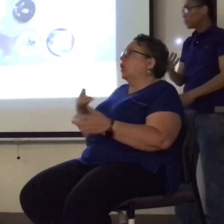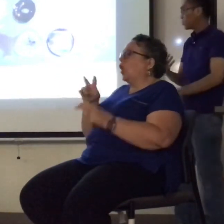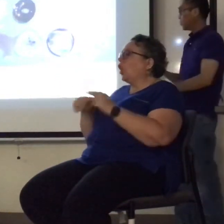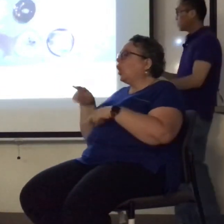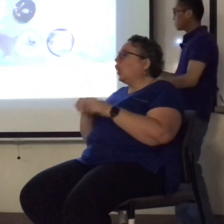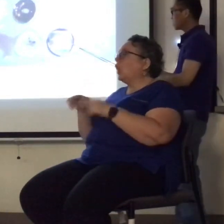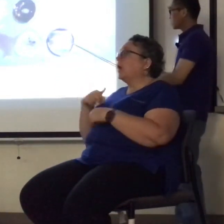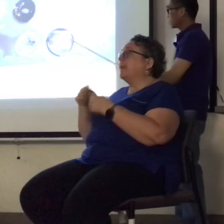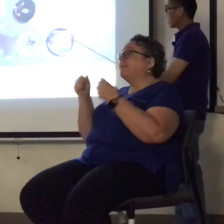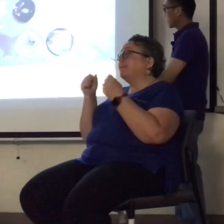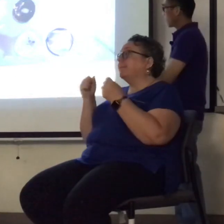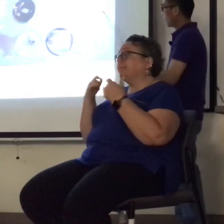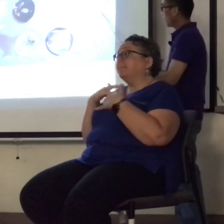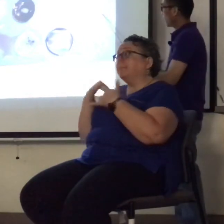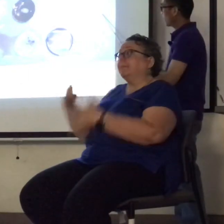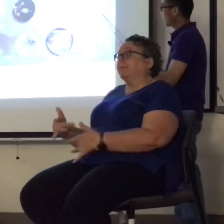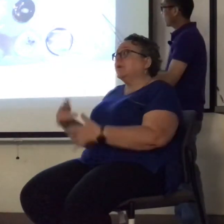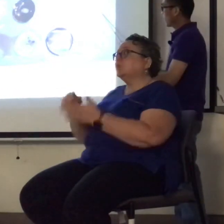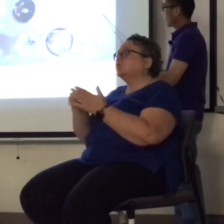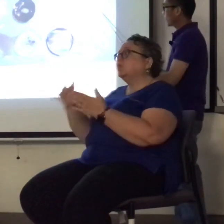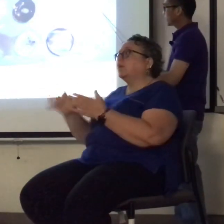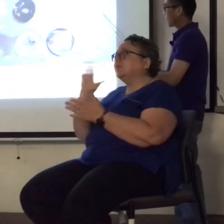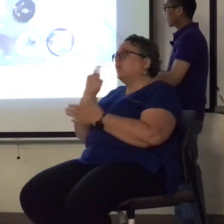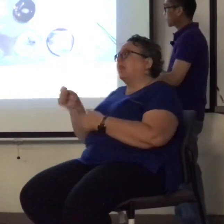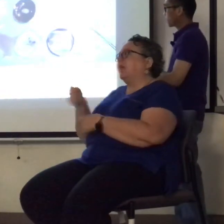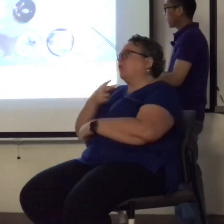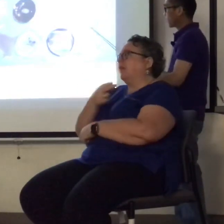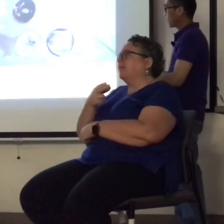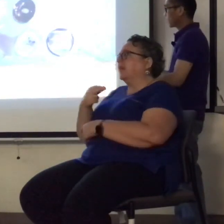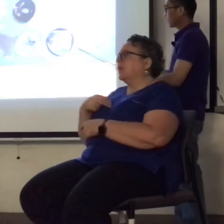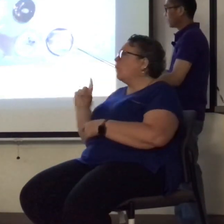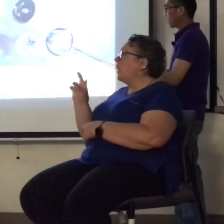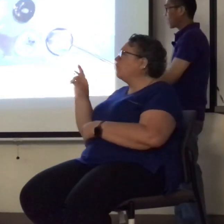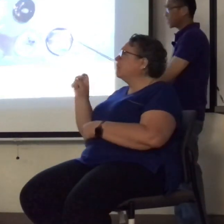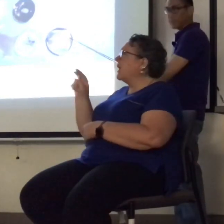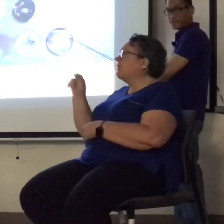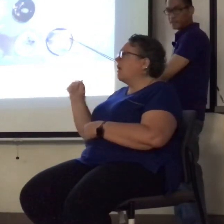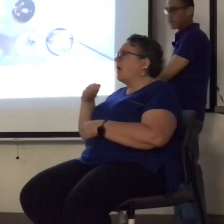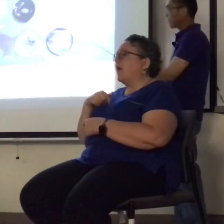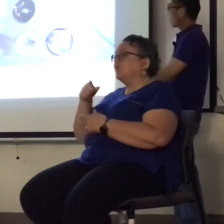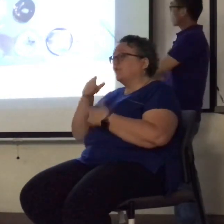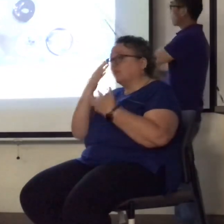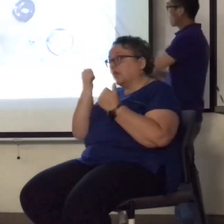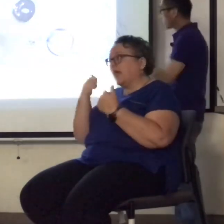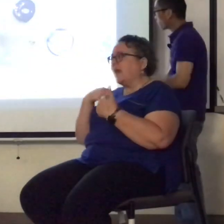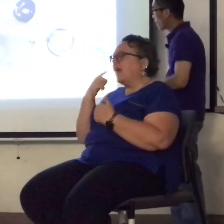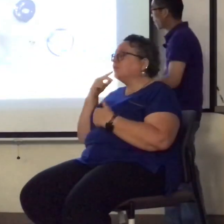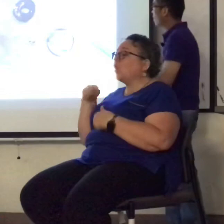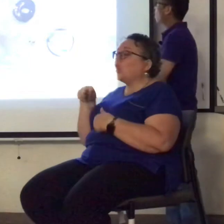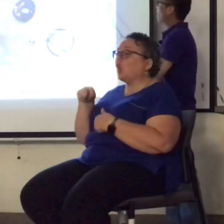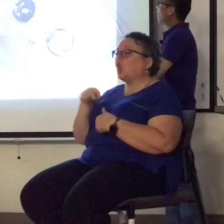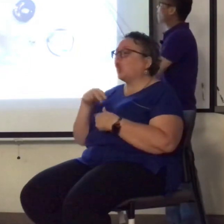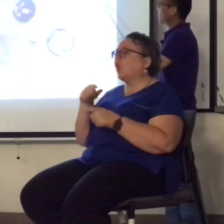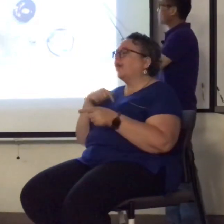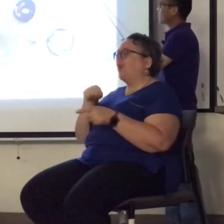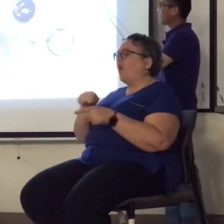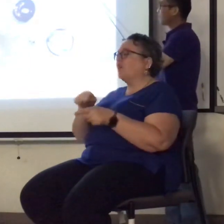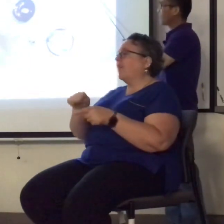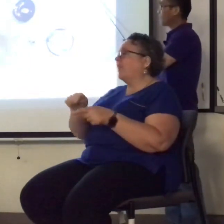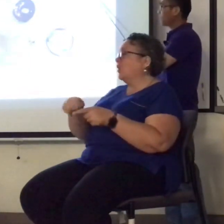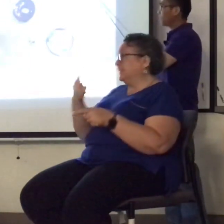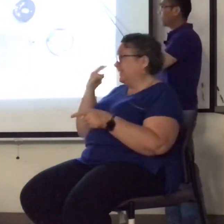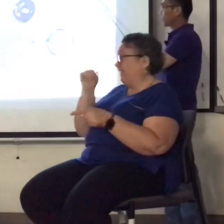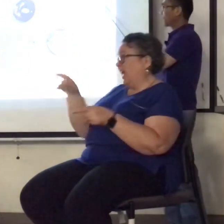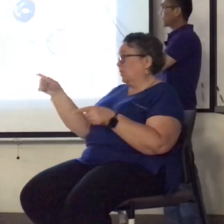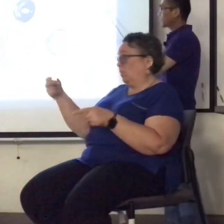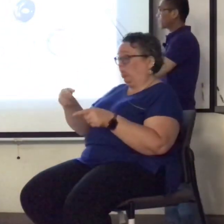times, students get rid of it. It's like, where's your retina? And you forgot I said this, and I have to look around your tray. Oh, see that